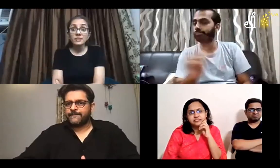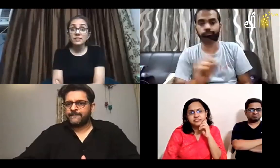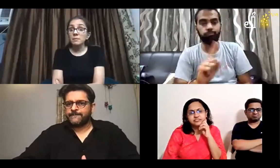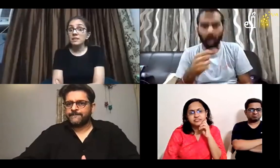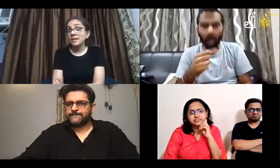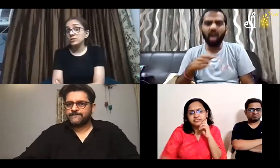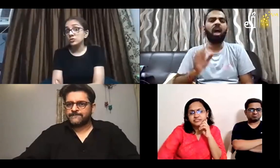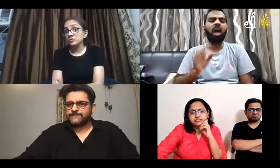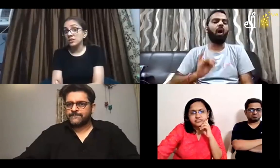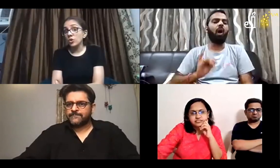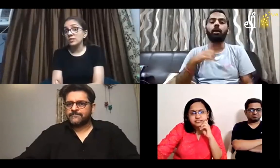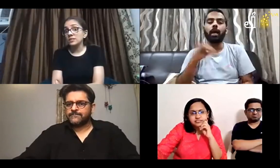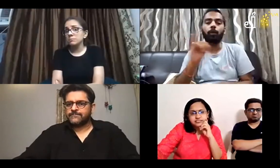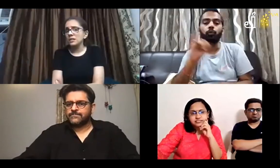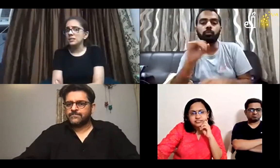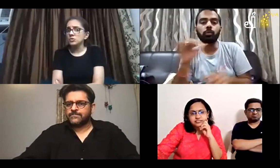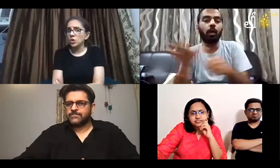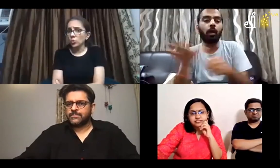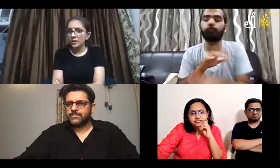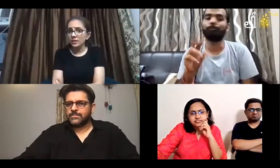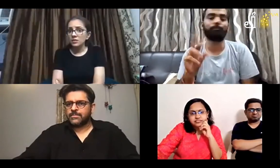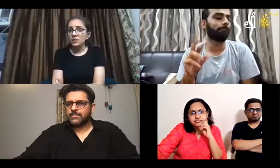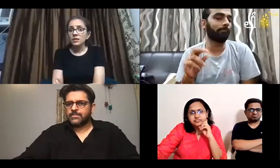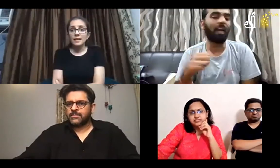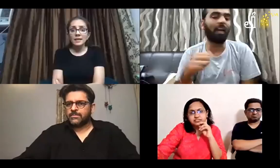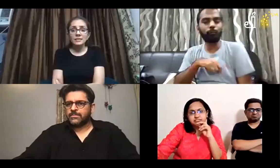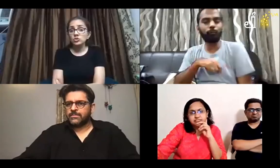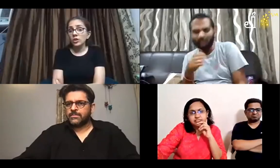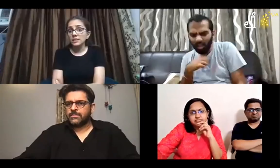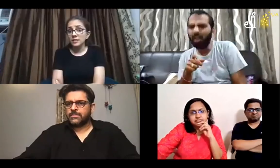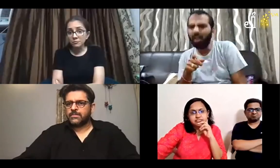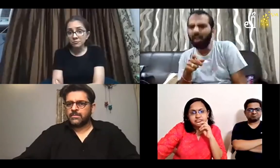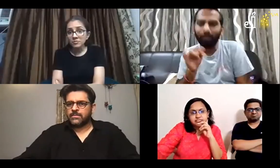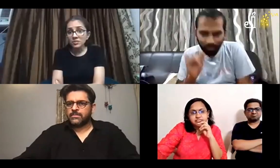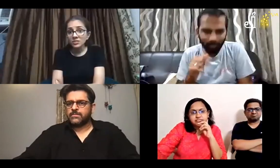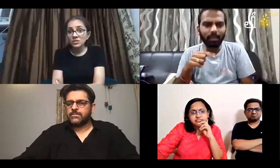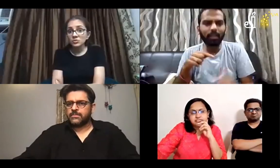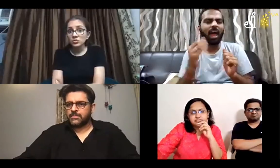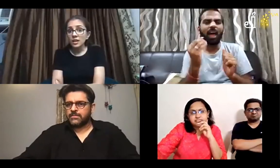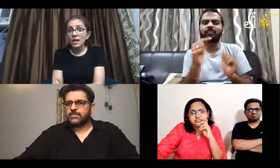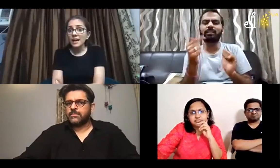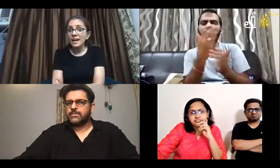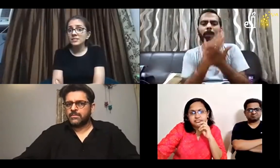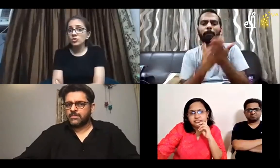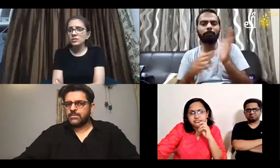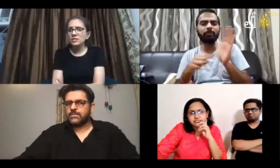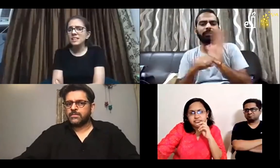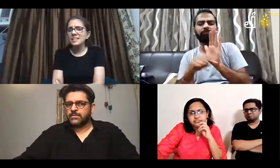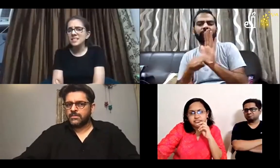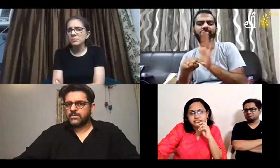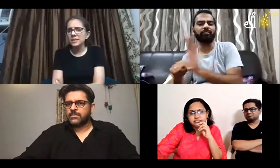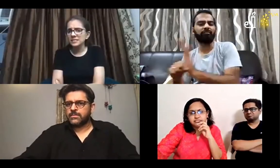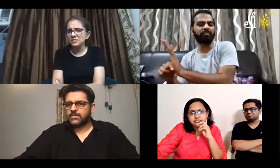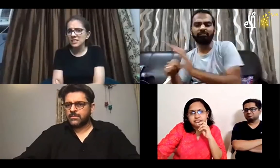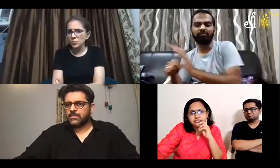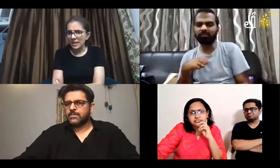go under an MRI once you've done a cochlear implant. And I was like, okay. And it's not enough. And it had